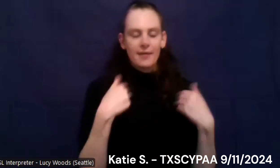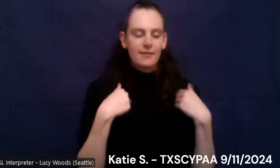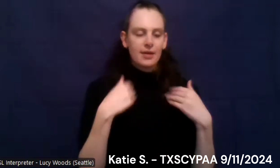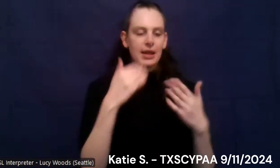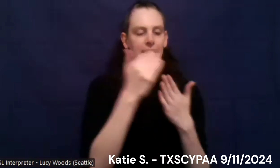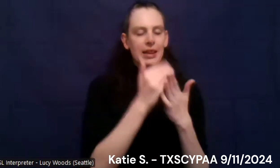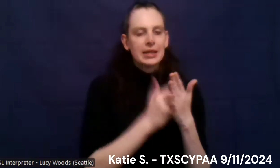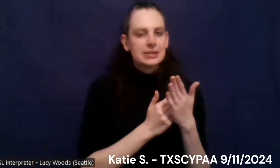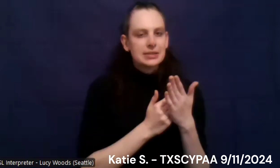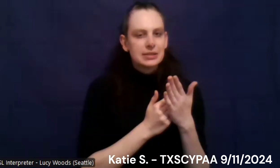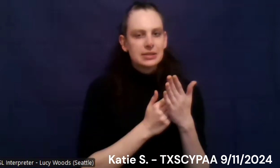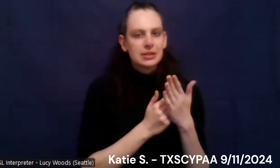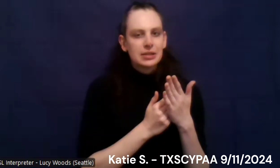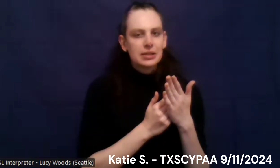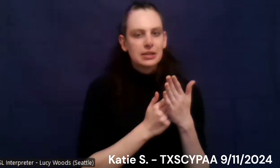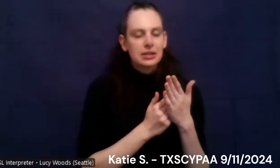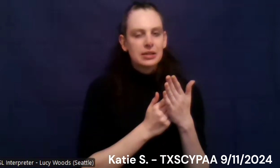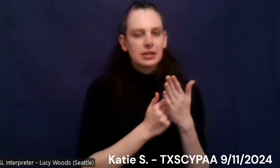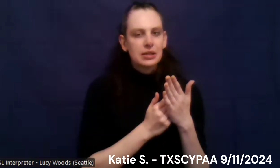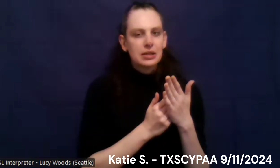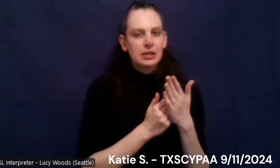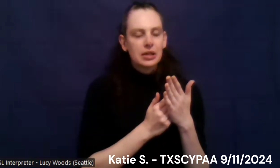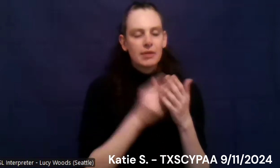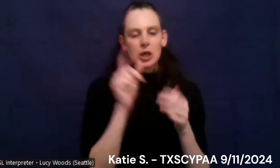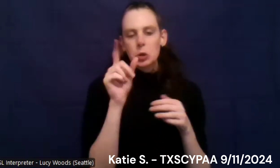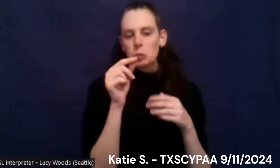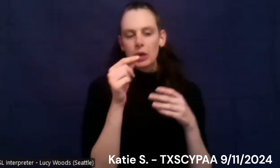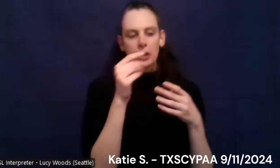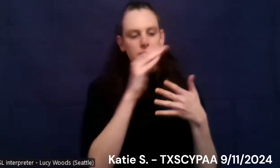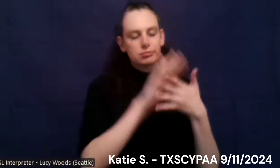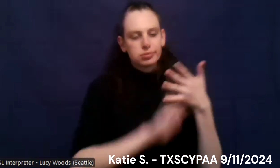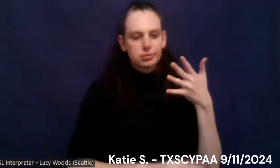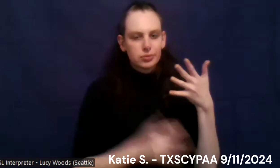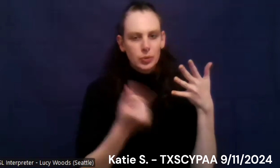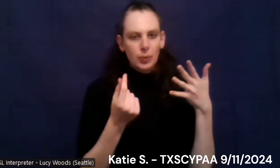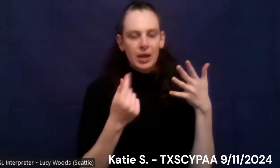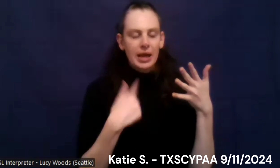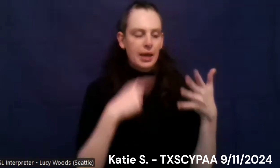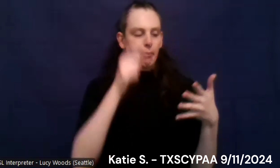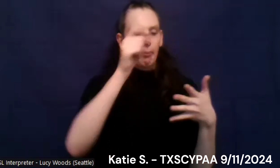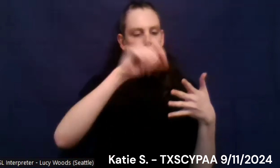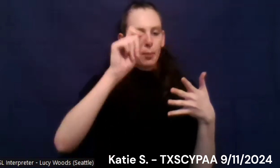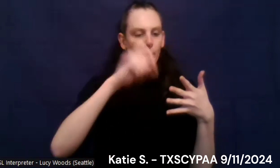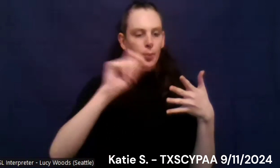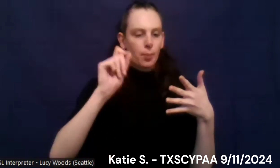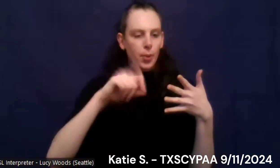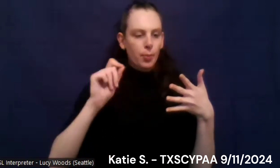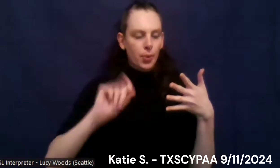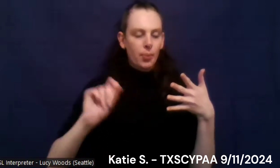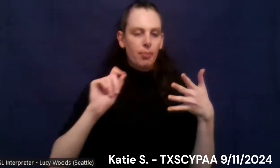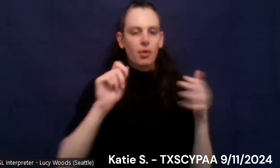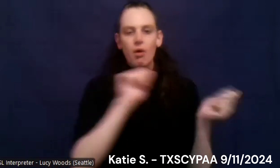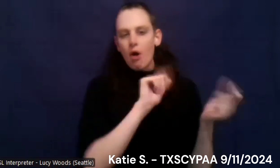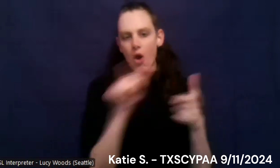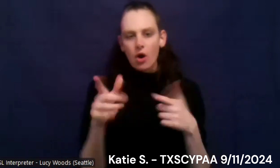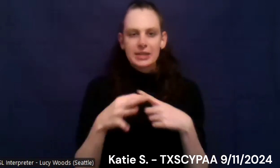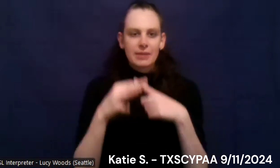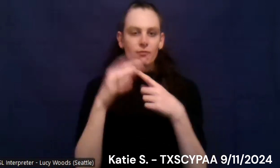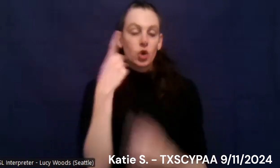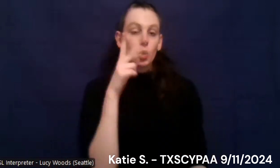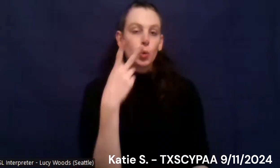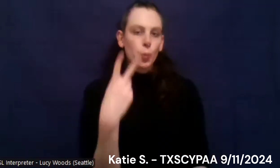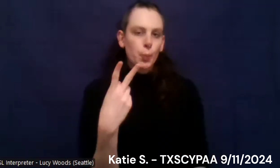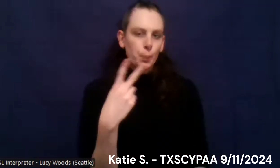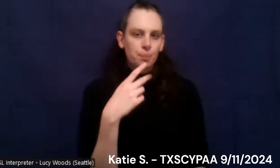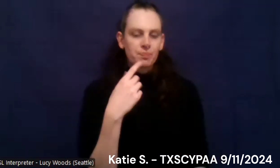than that. It gives you a list of 20 things. And I checked all of those boxes, but two. And this is why I mentioned earlier that I